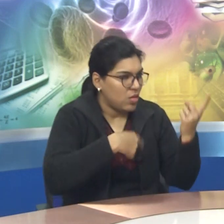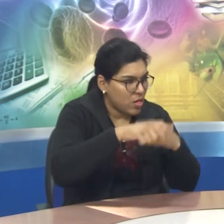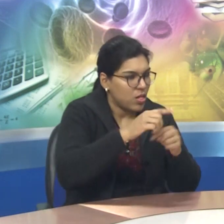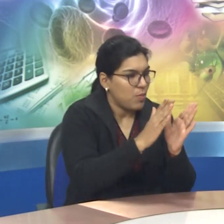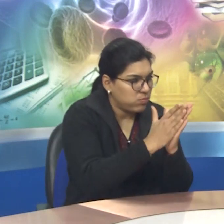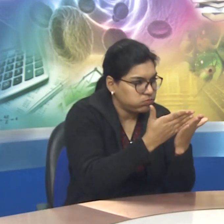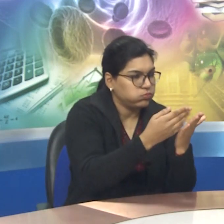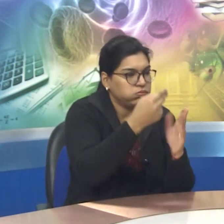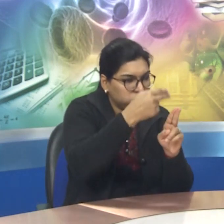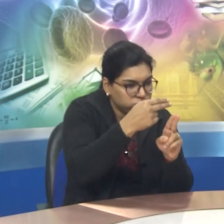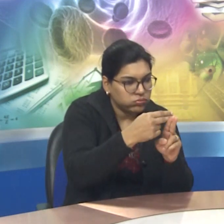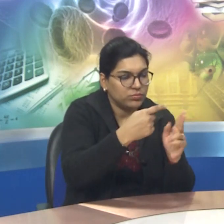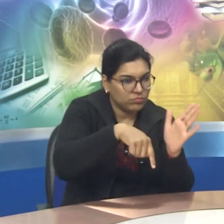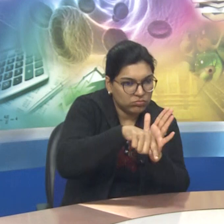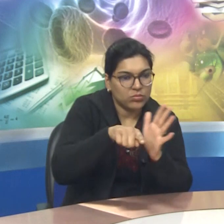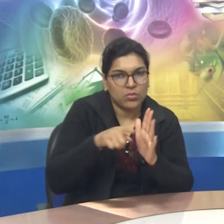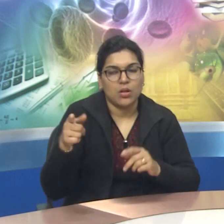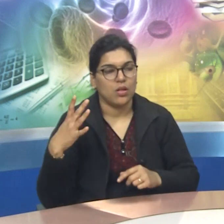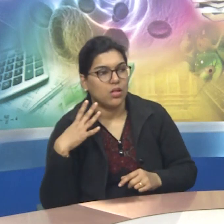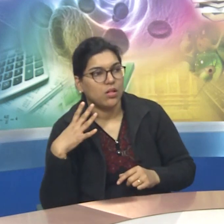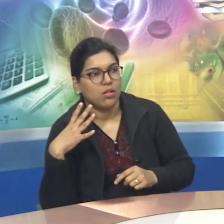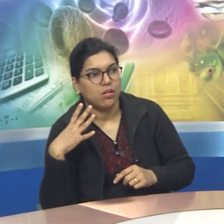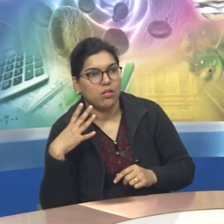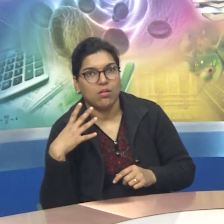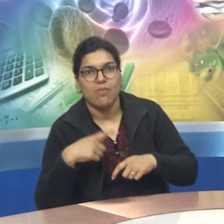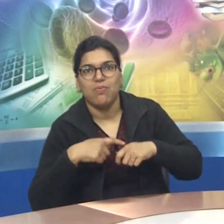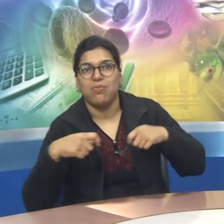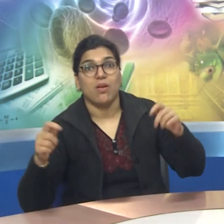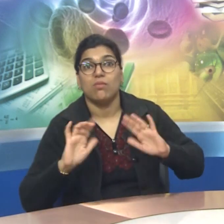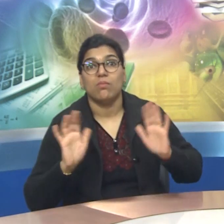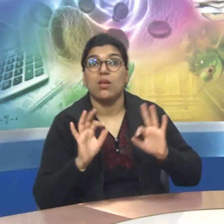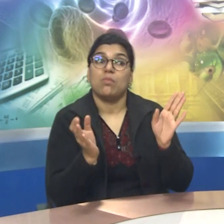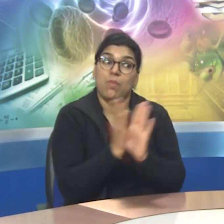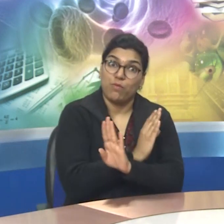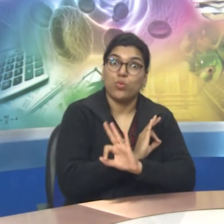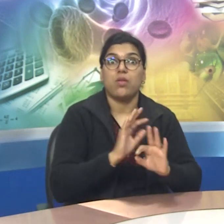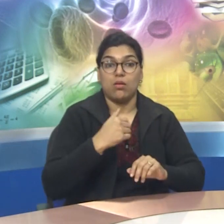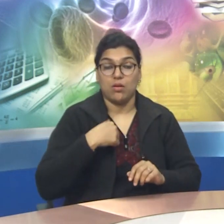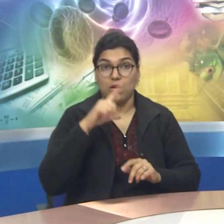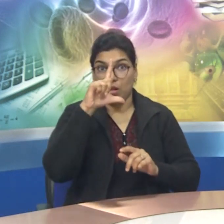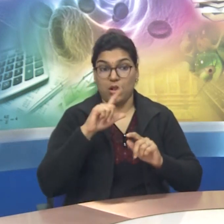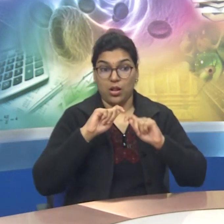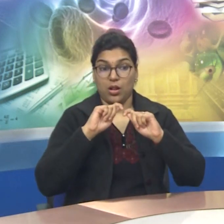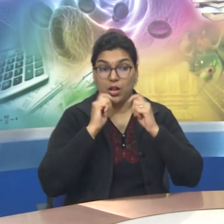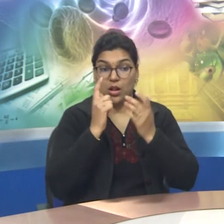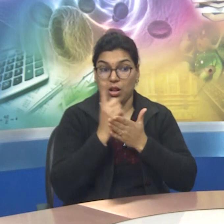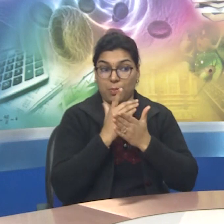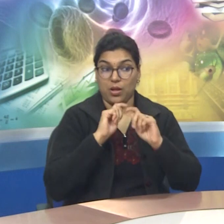The various facets of composite books can be brought to the notice of the reader by making cross-references and